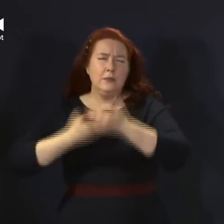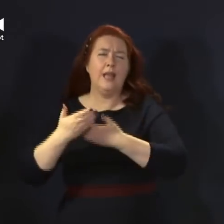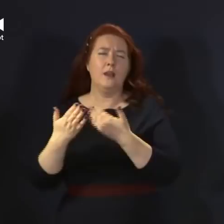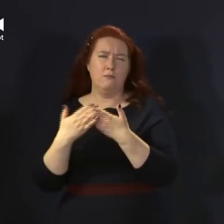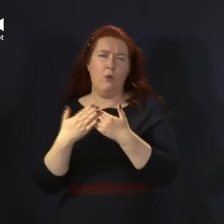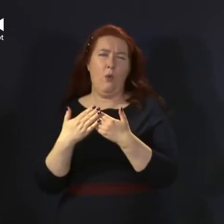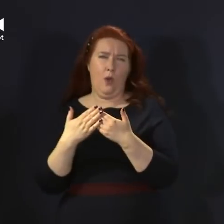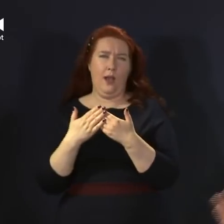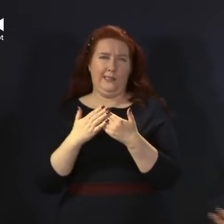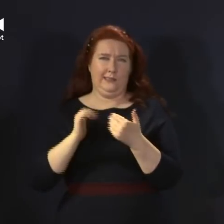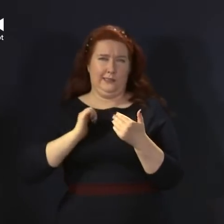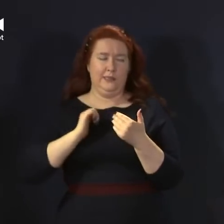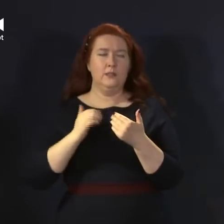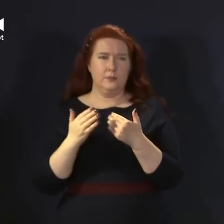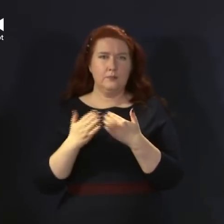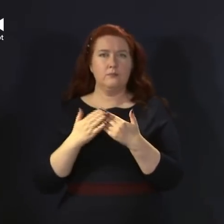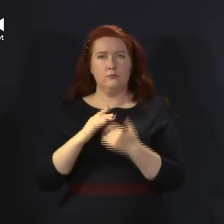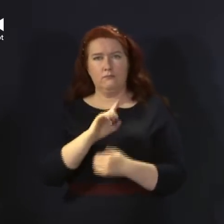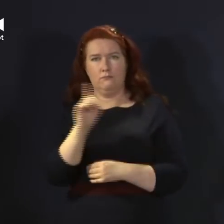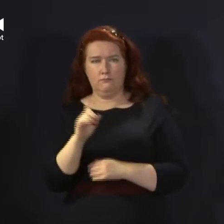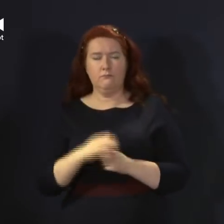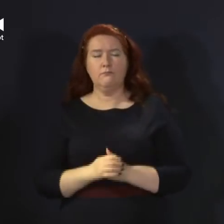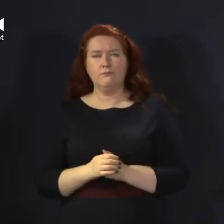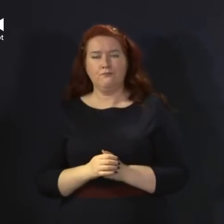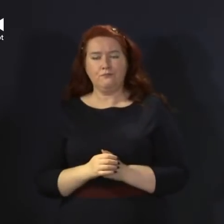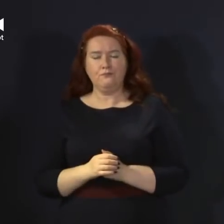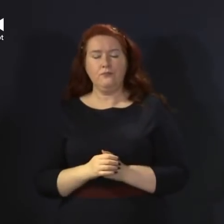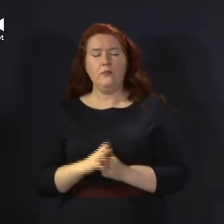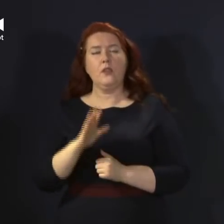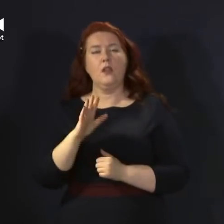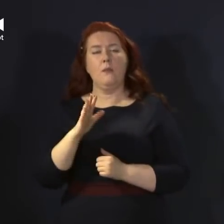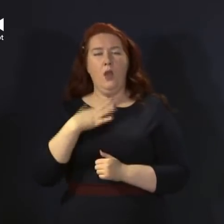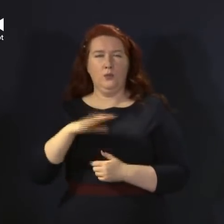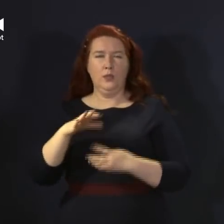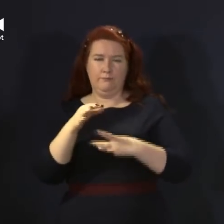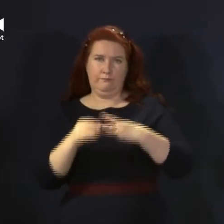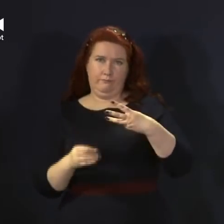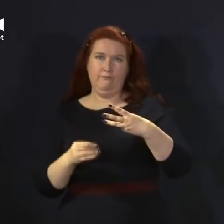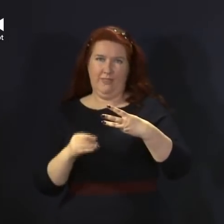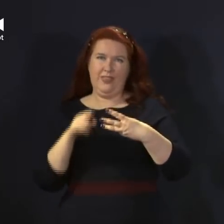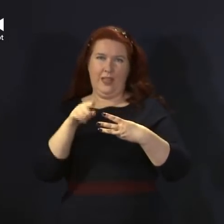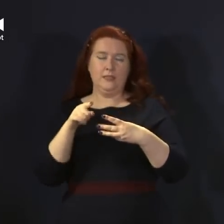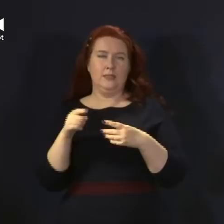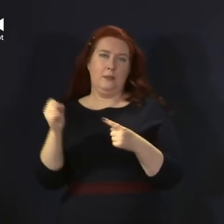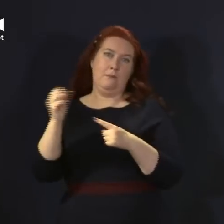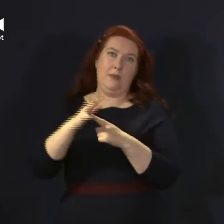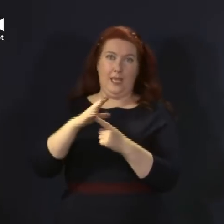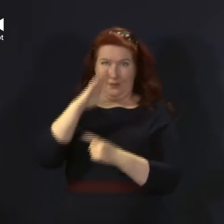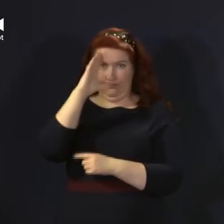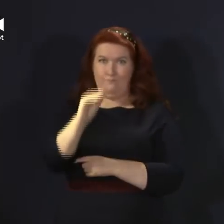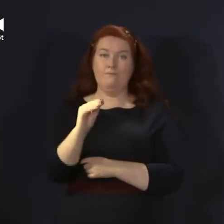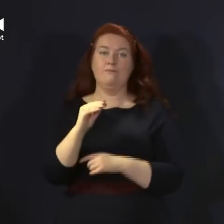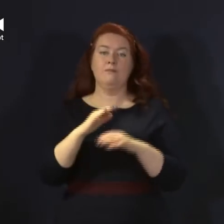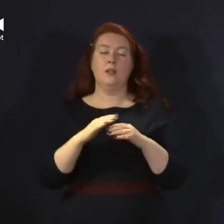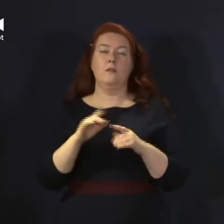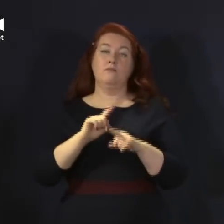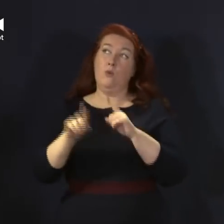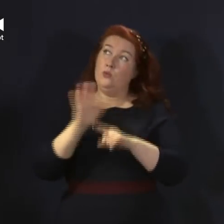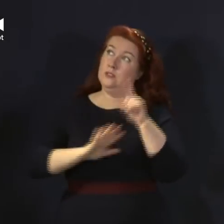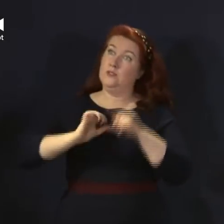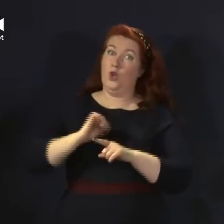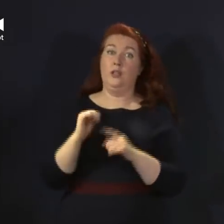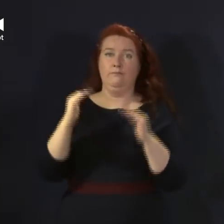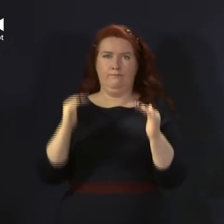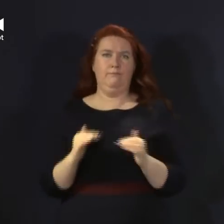that at a slightly later point, but I wanted to flag up the main decisions at the outset of this statement.